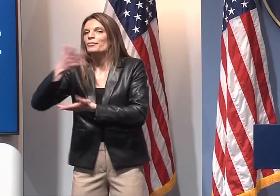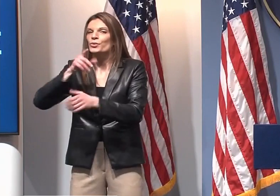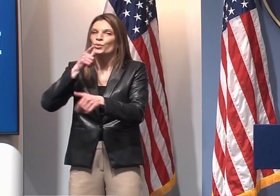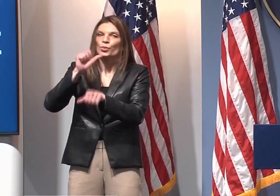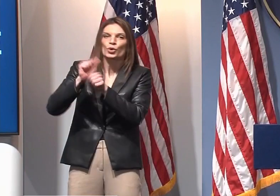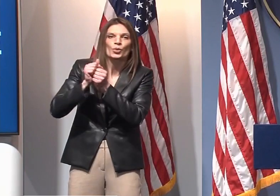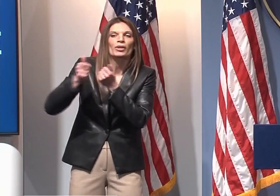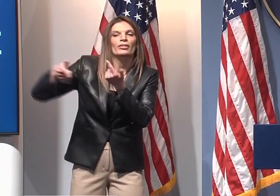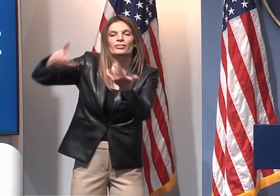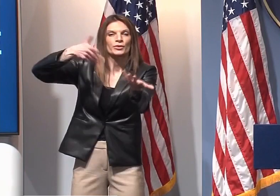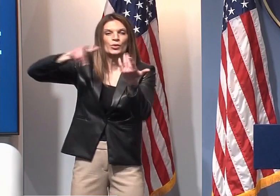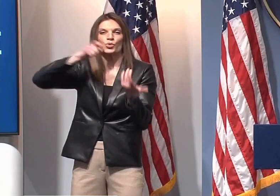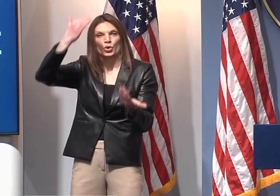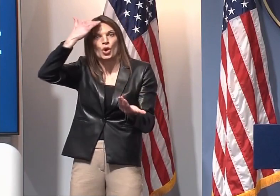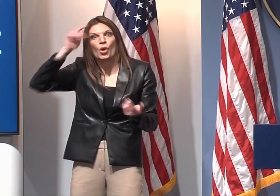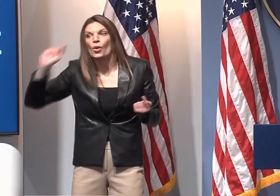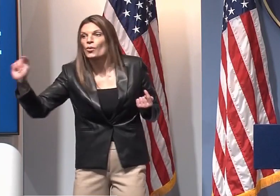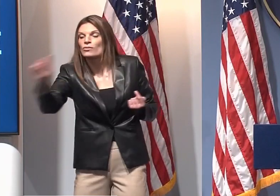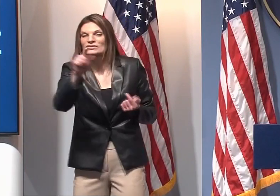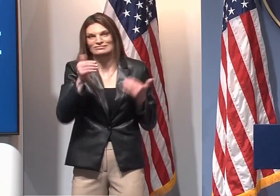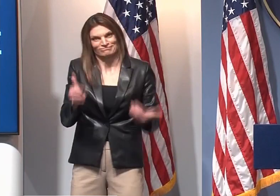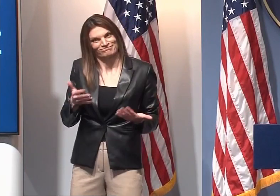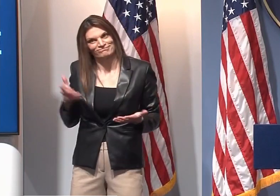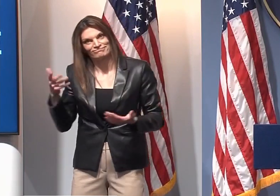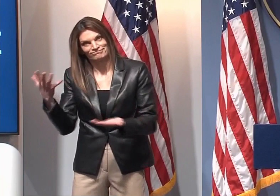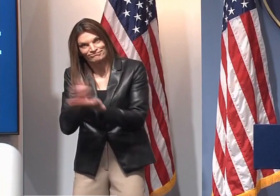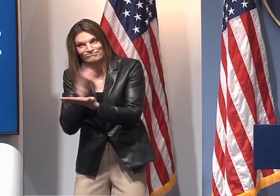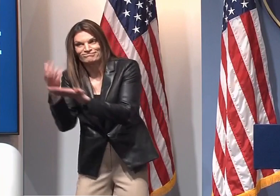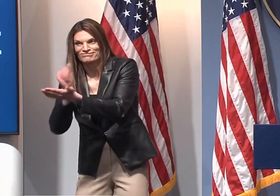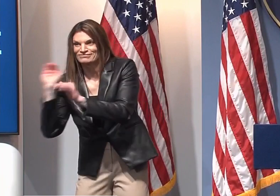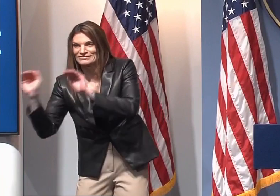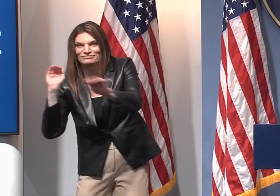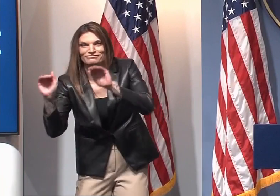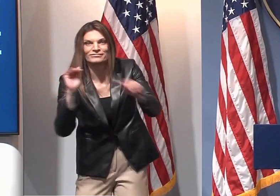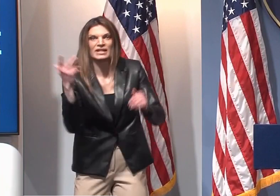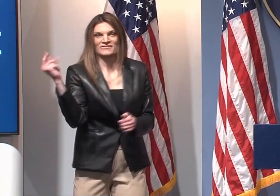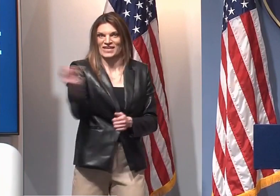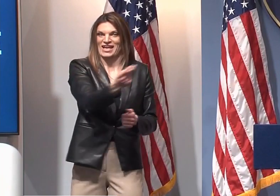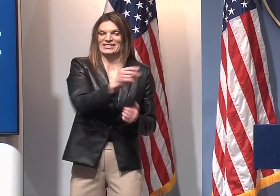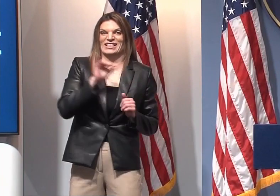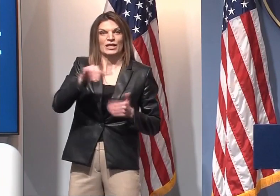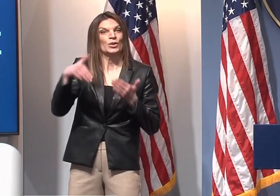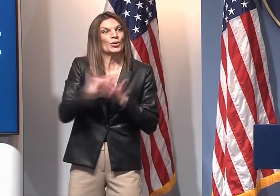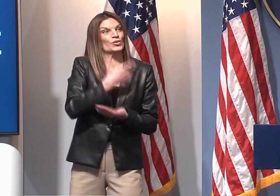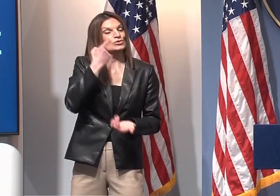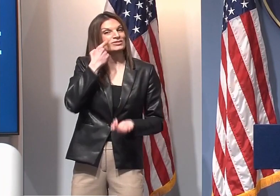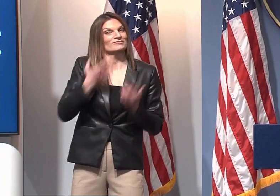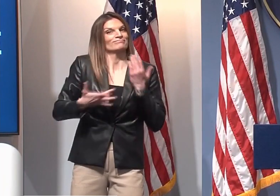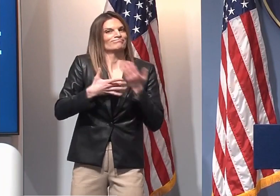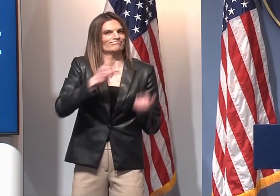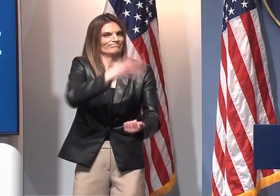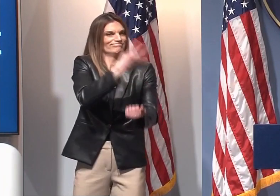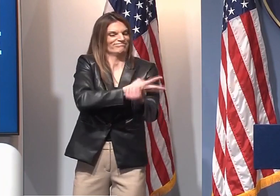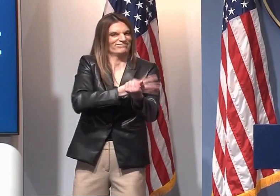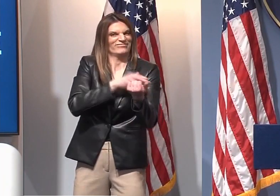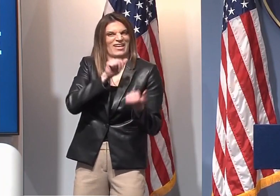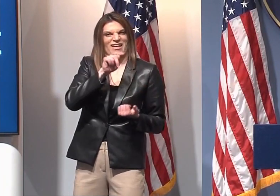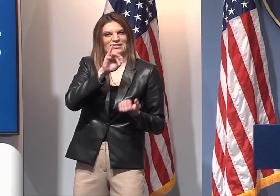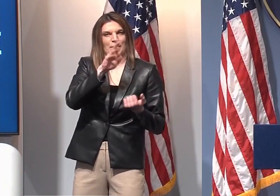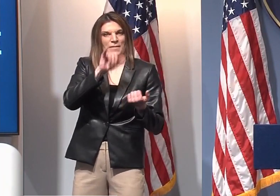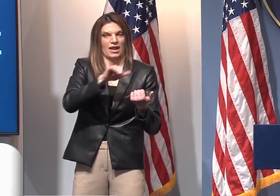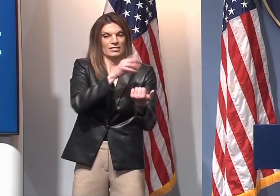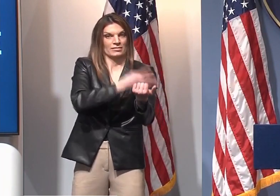get vaccinated. This monoclonal antibodies is an incredible treatment that has recently been endorsed